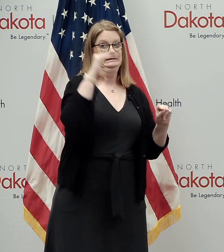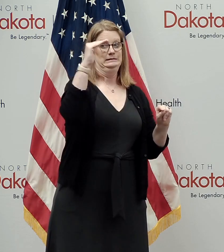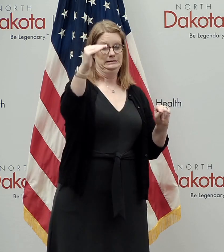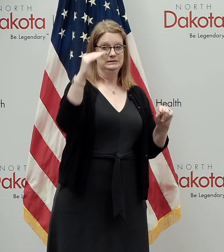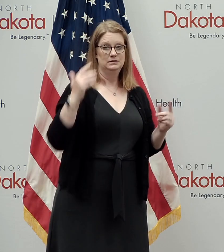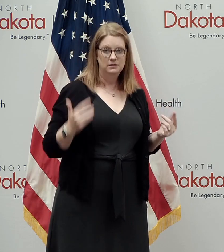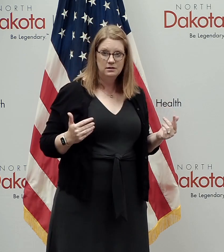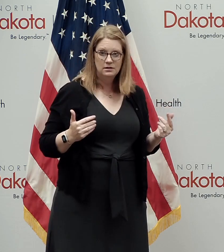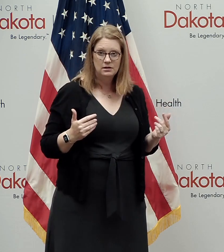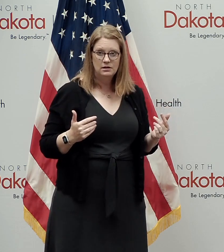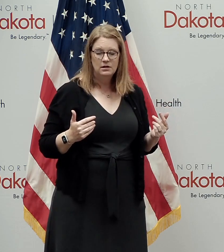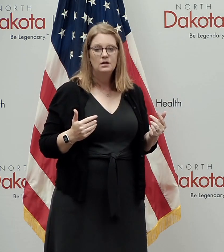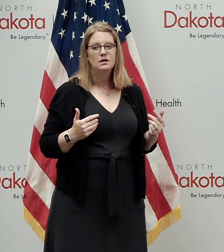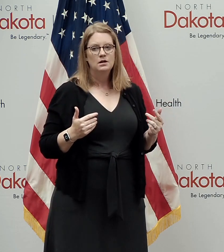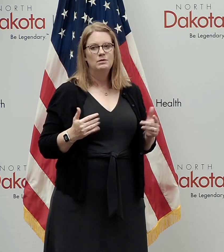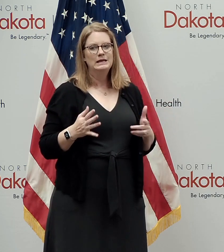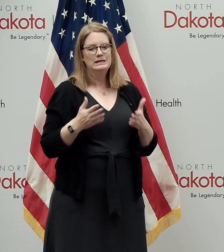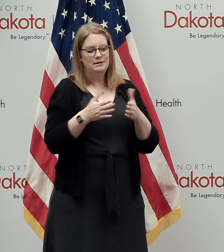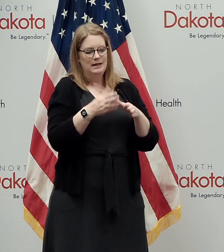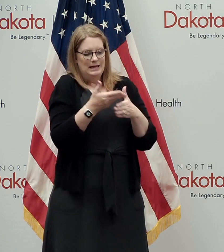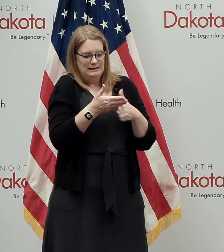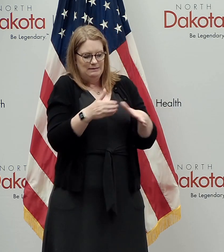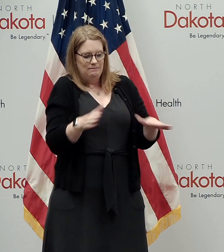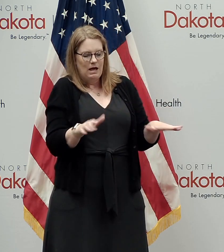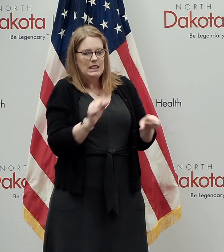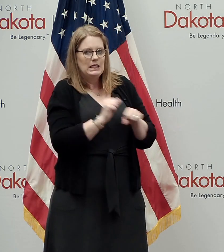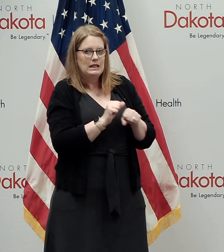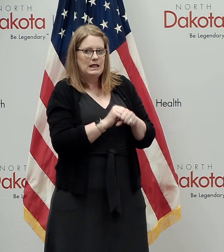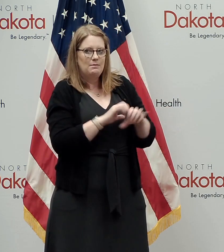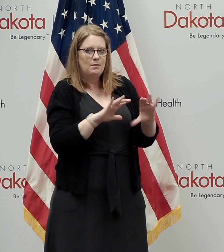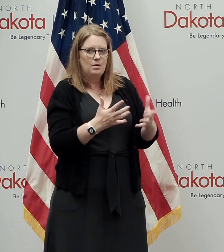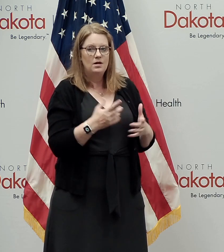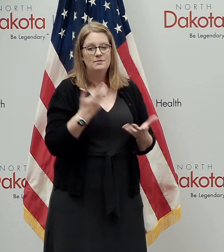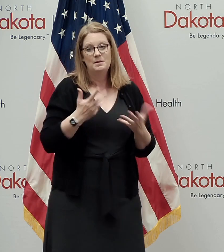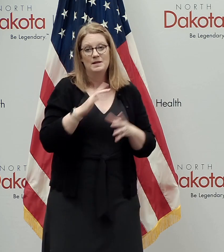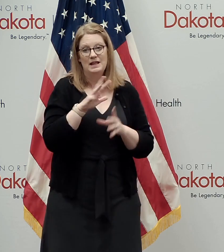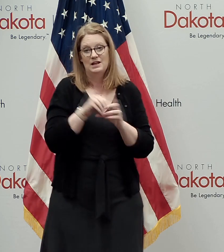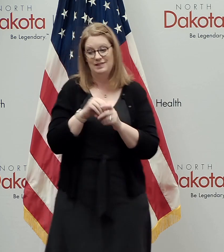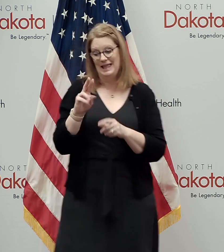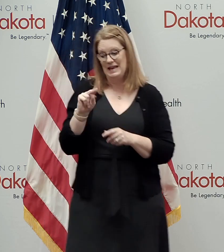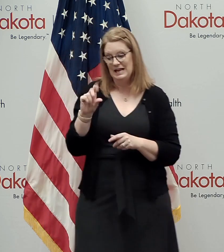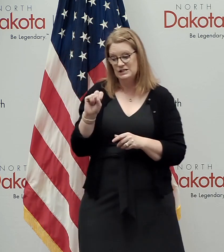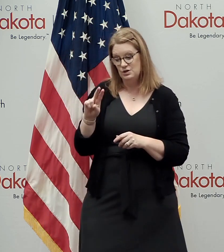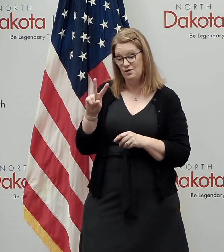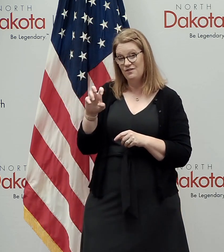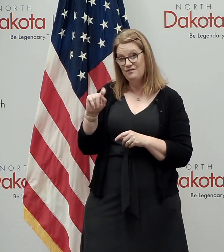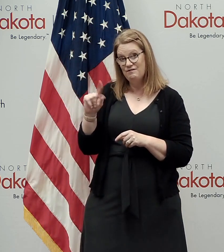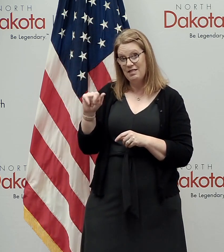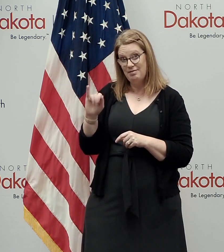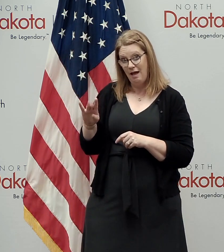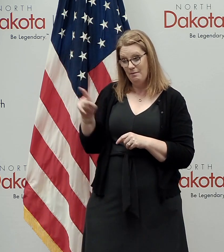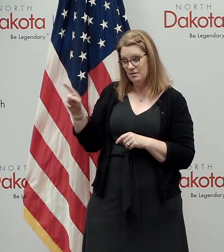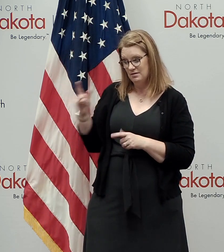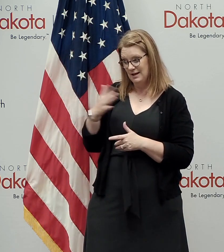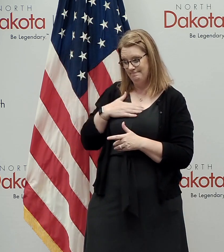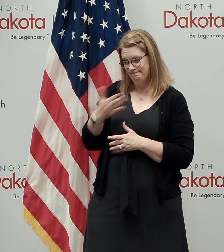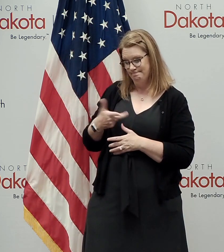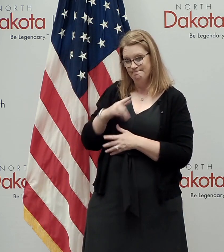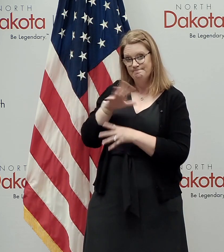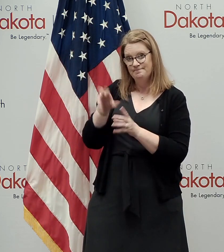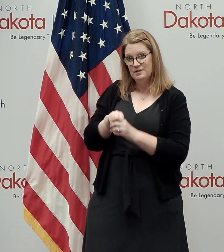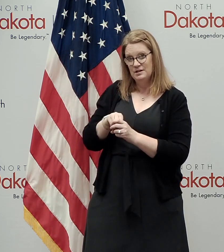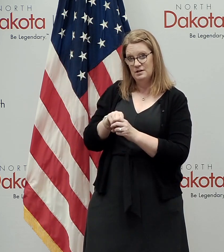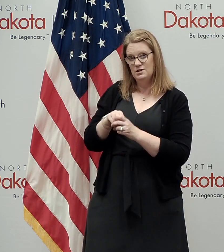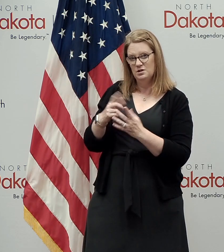the labor pool around. And again, this is going to involve the NDSU veterinary lab, stepping up as part of this back to